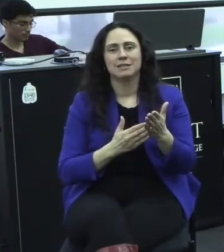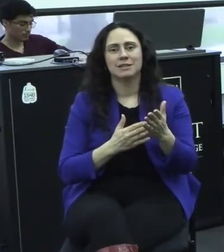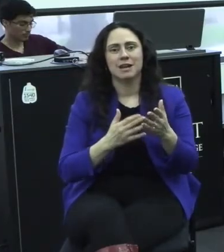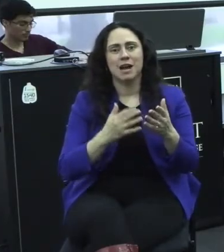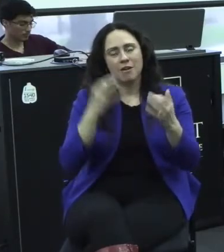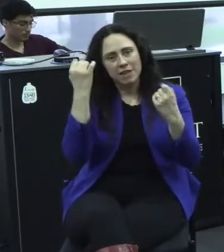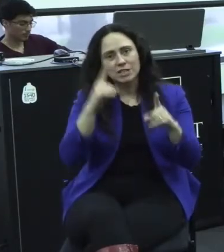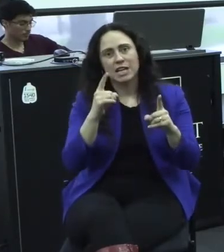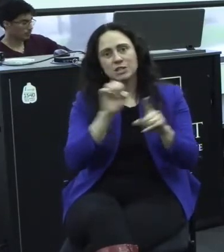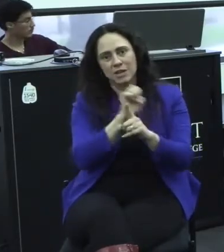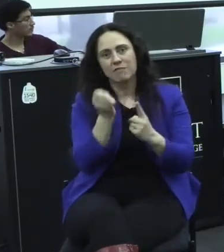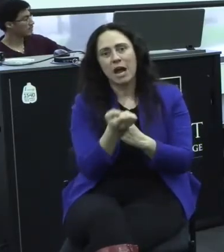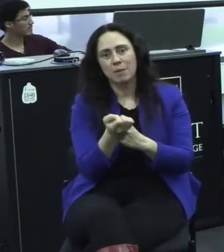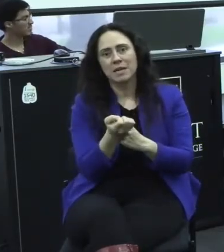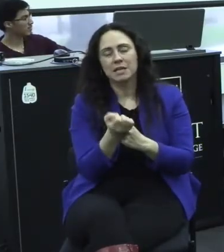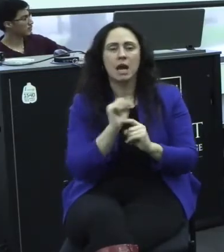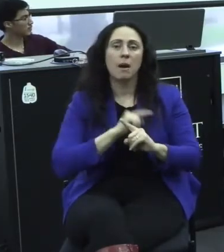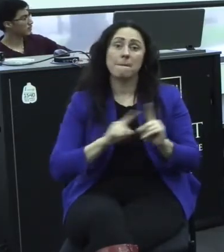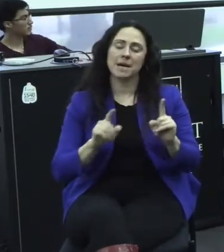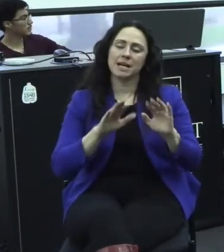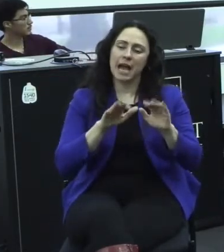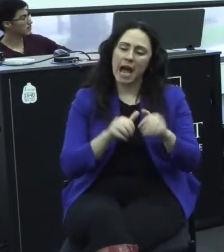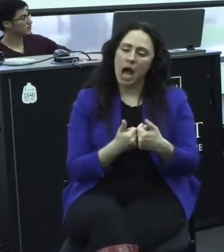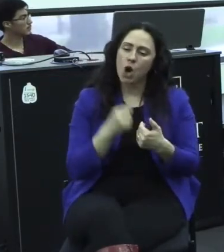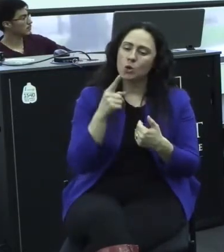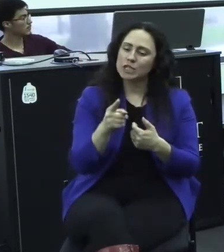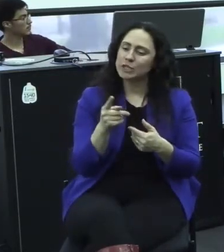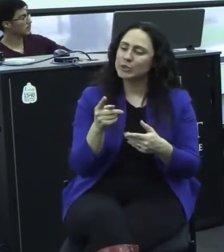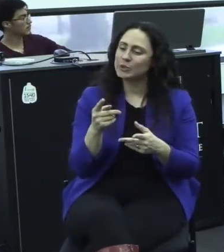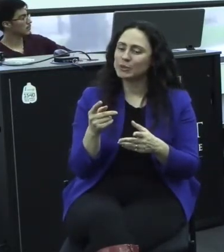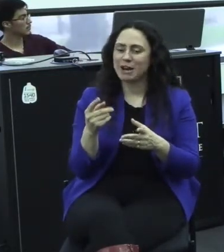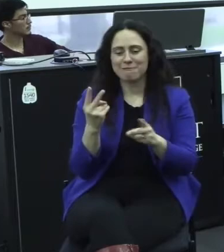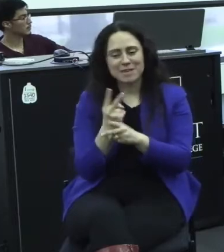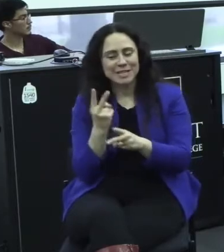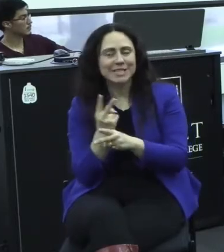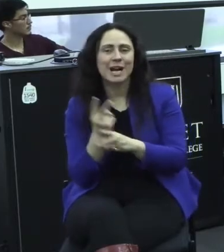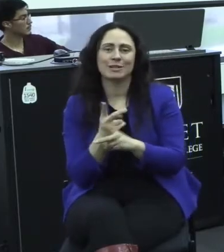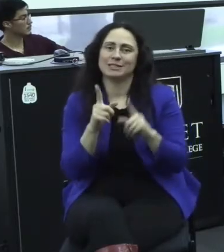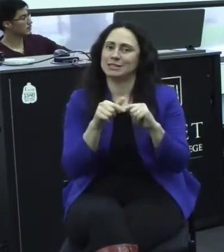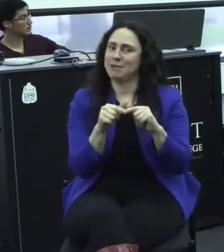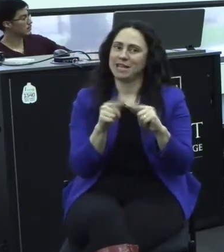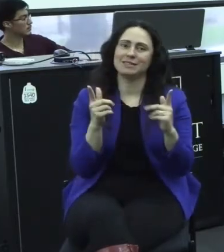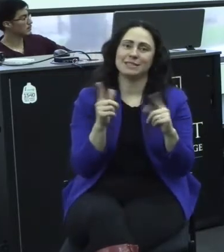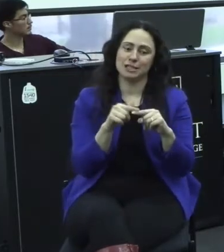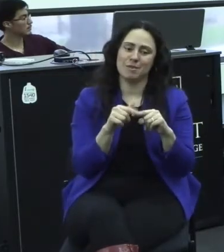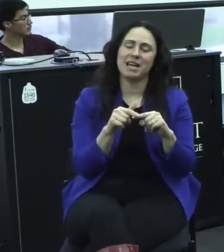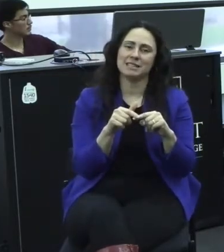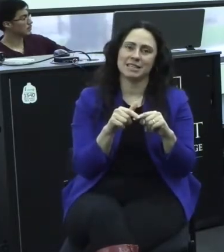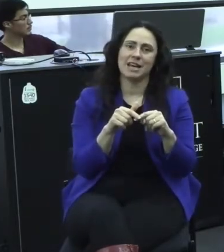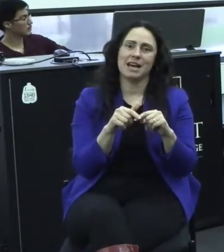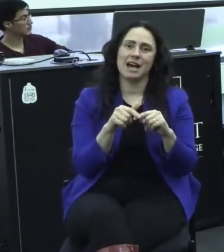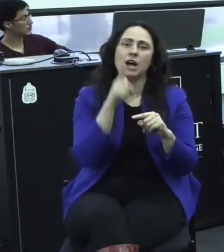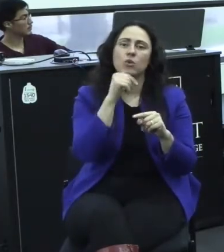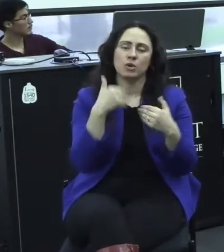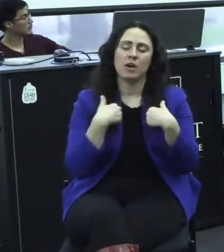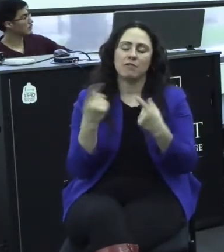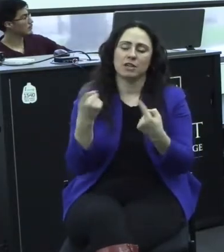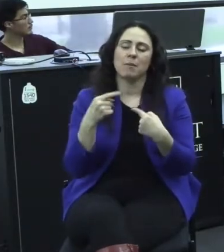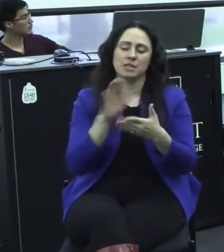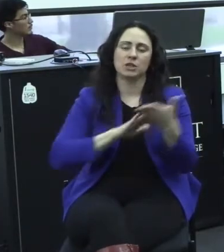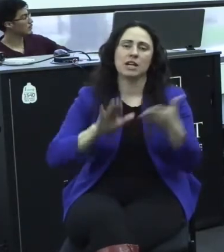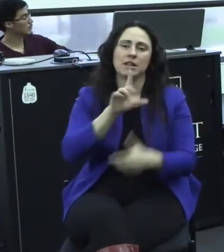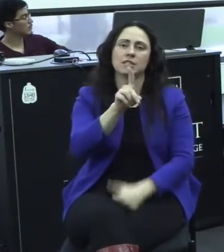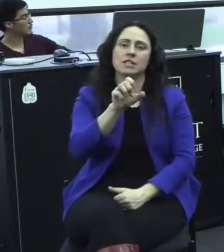environment. But how you attack these things, it depends on the demographic.